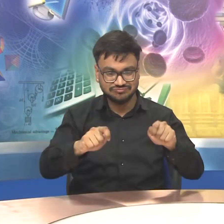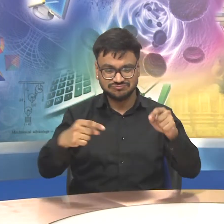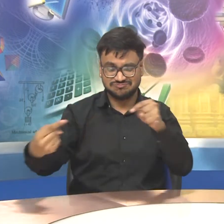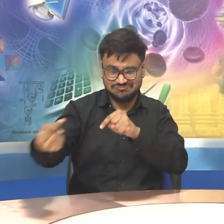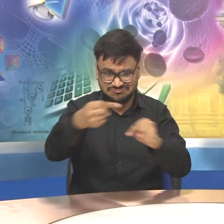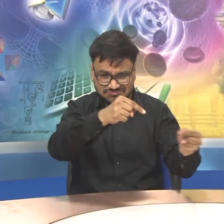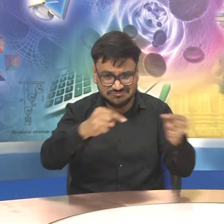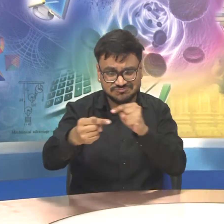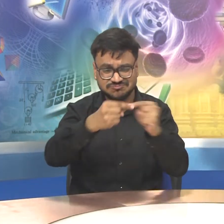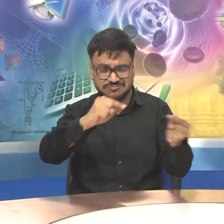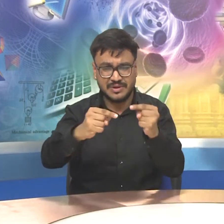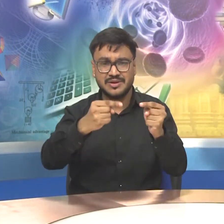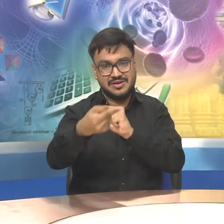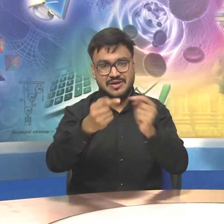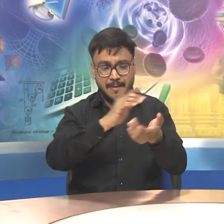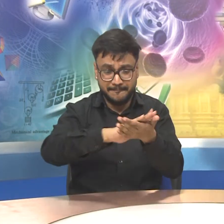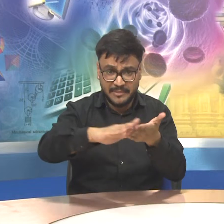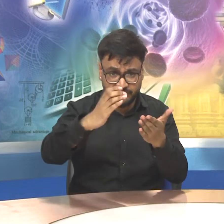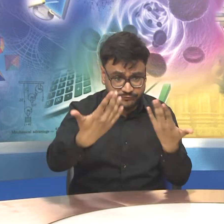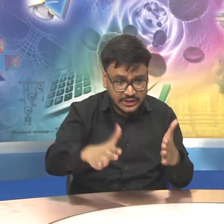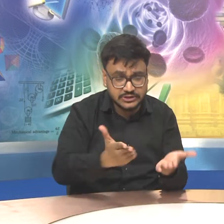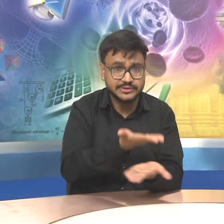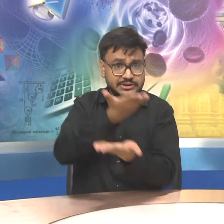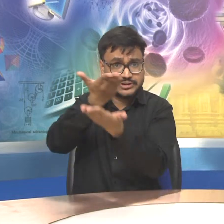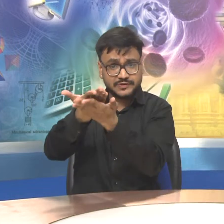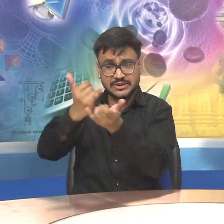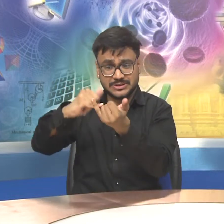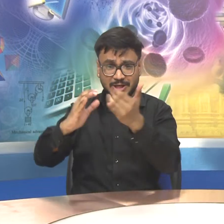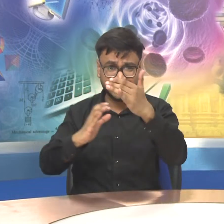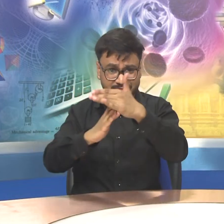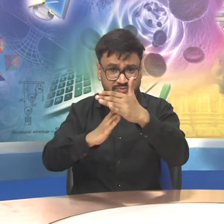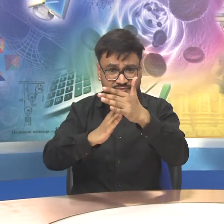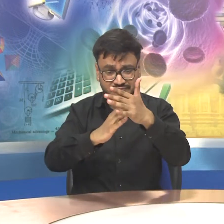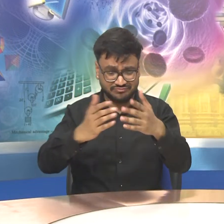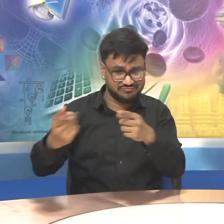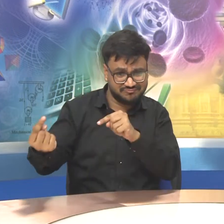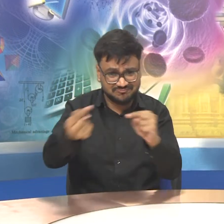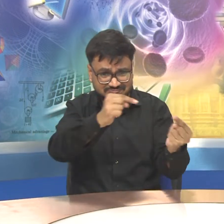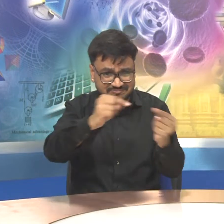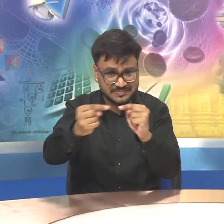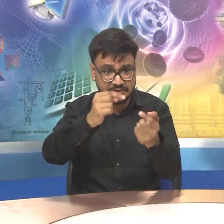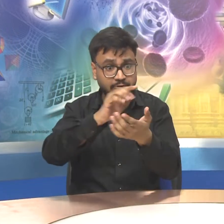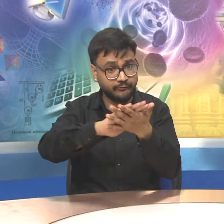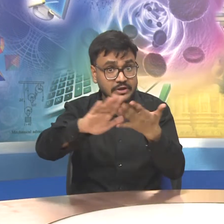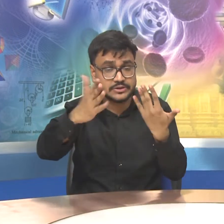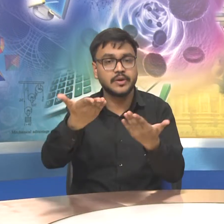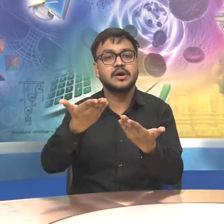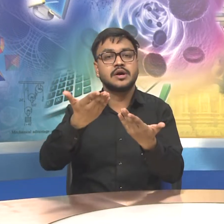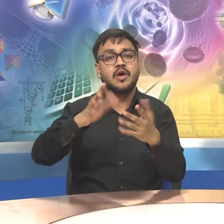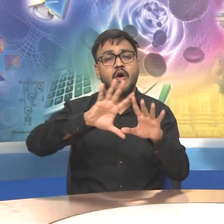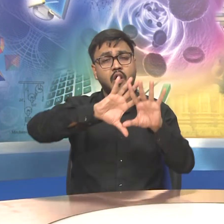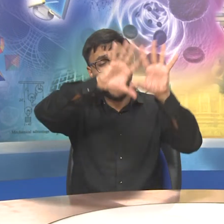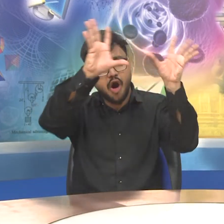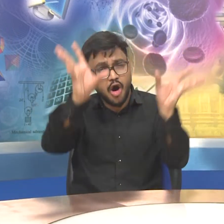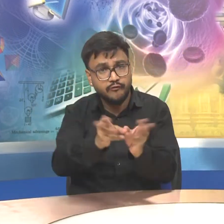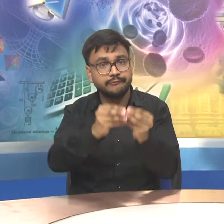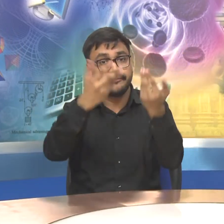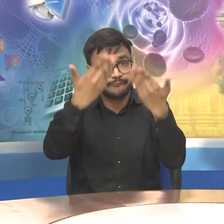Next we will study Court of Record. The Supreme Court is a court of record.